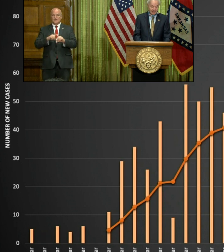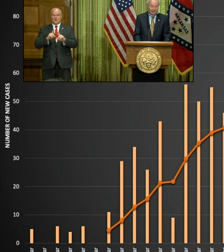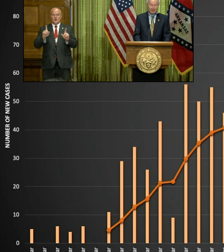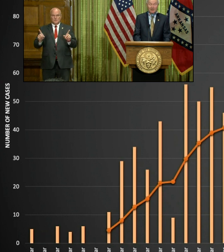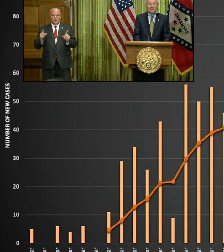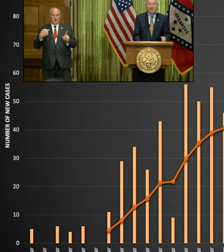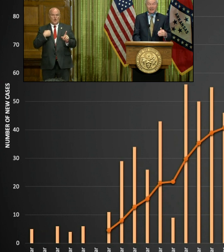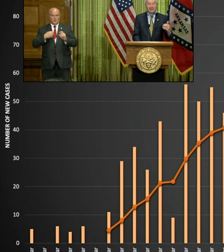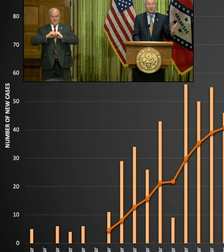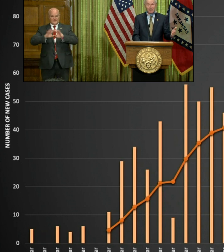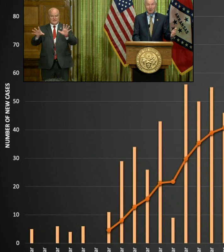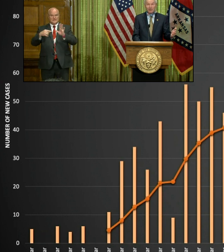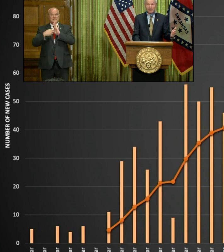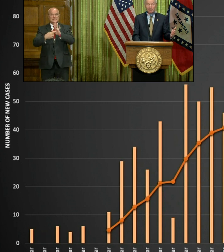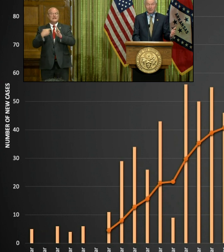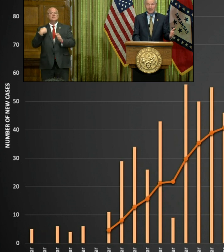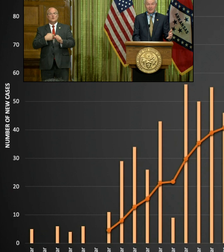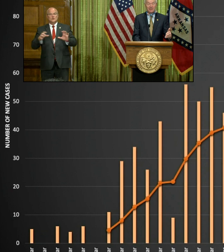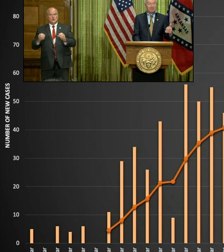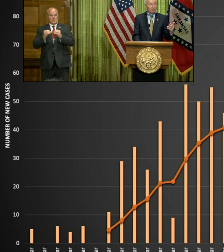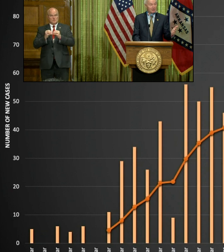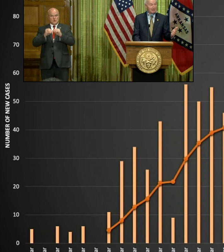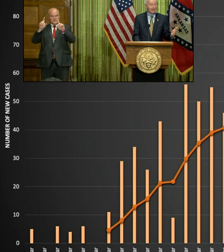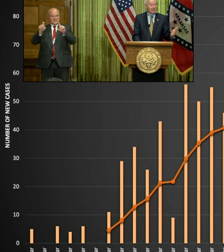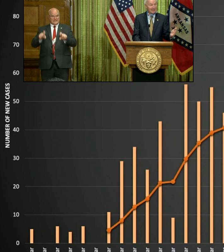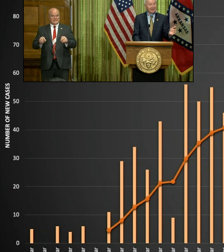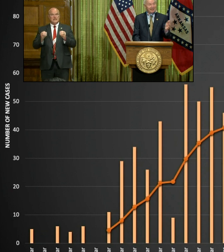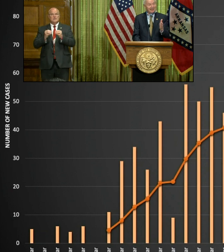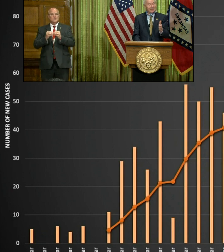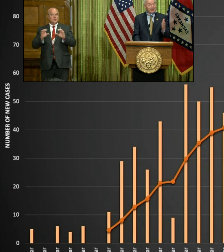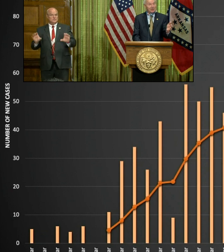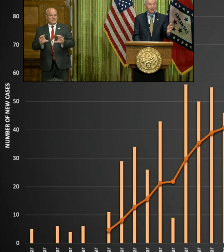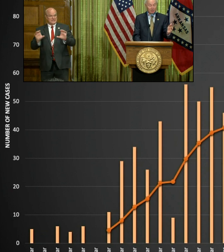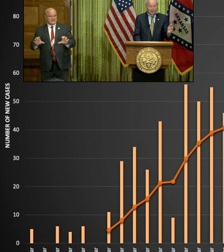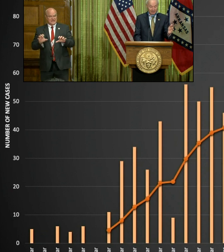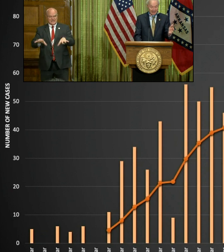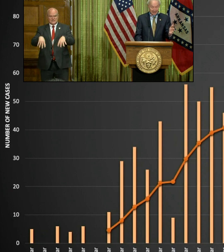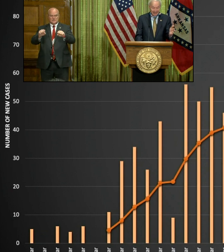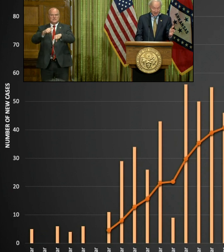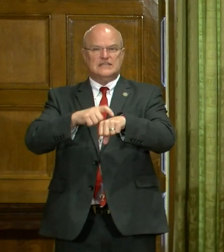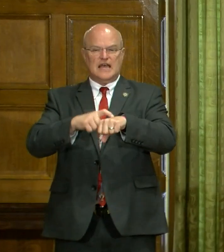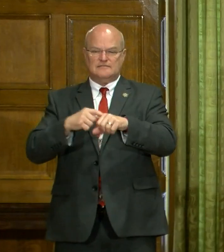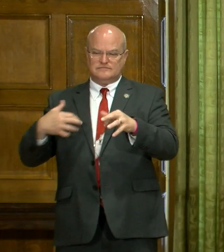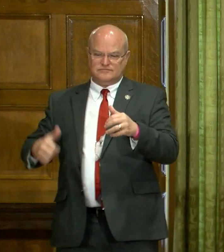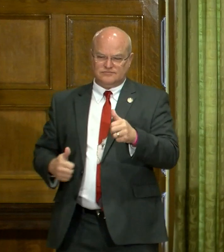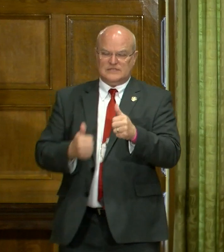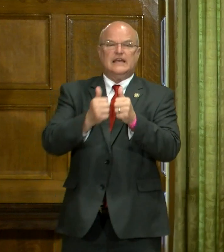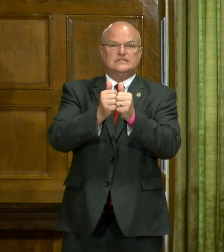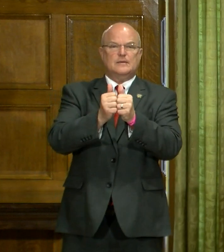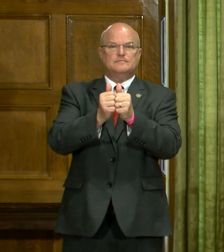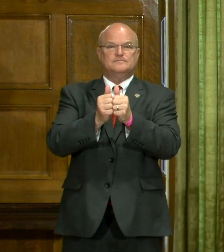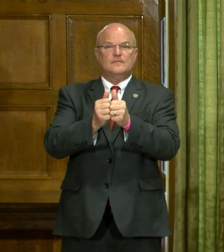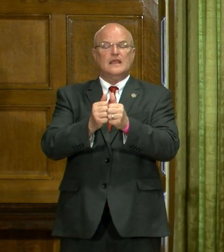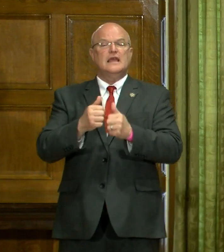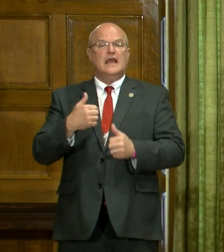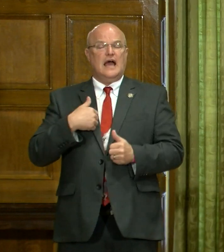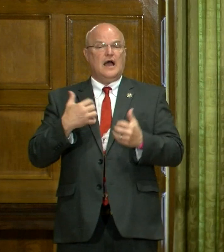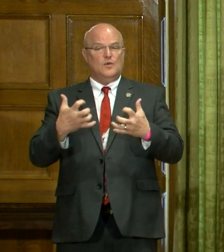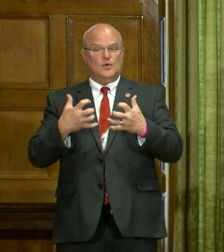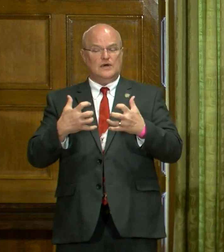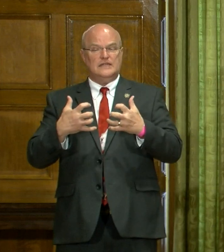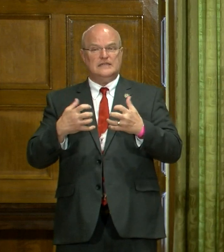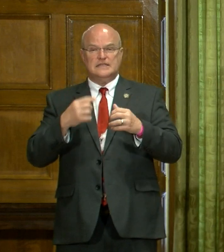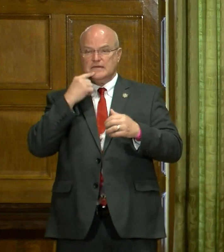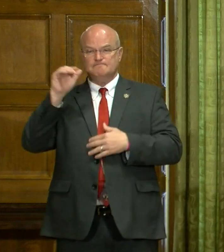but we've clearly indicates that we are doing more testing, more is being done. It just took a while for that to catch up. And that just wanted to put